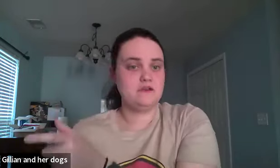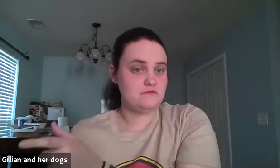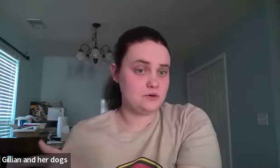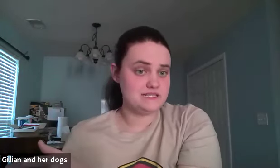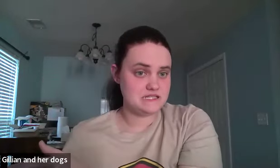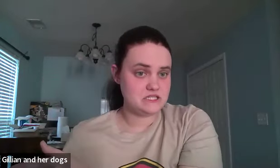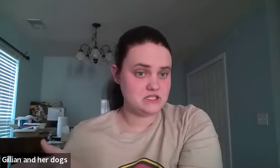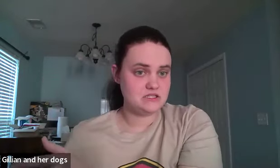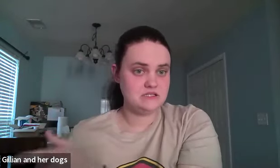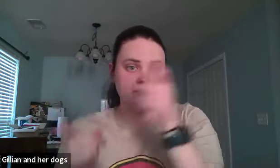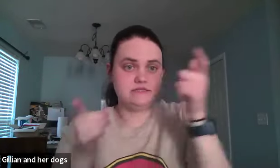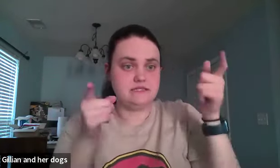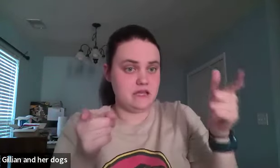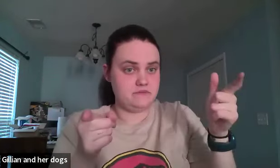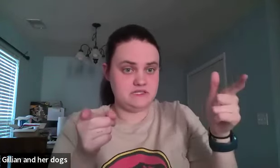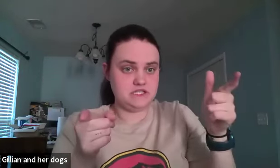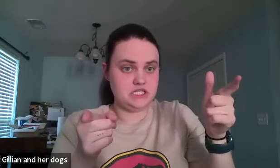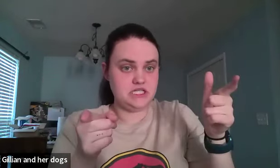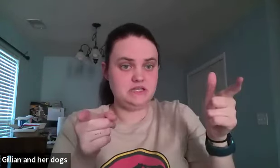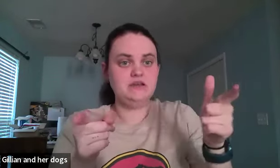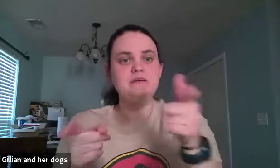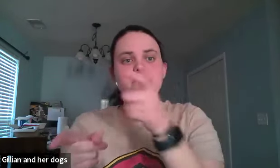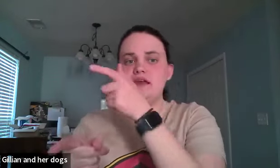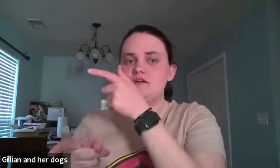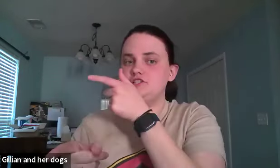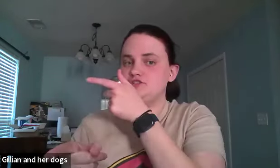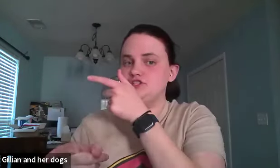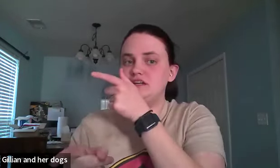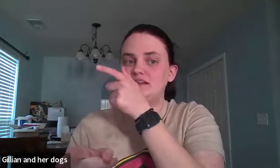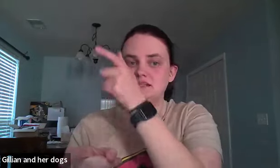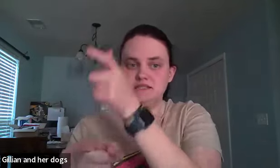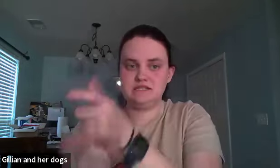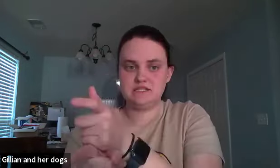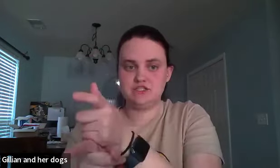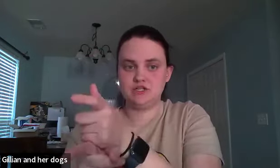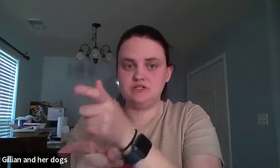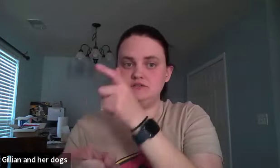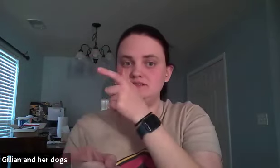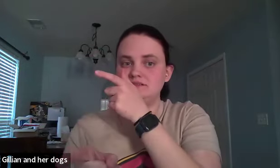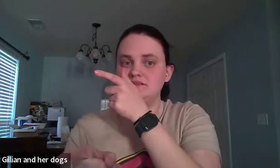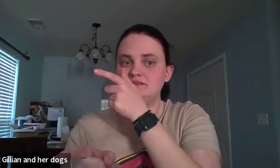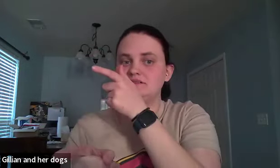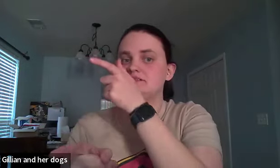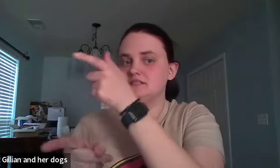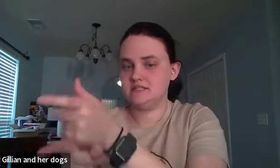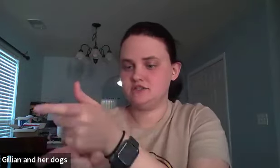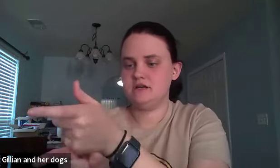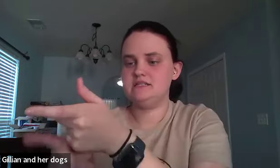Then for sister, same positioning, but now it's your chin. Sister, sister. And it's